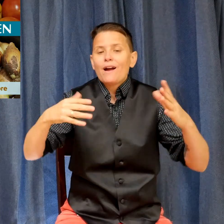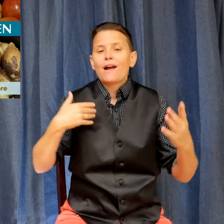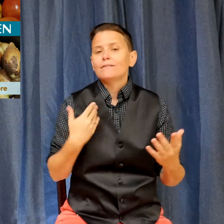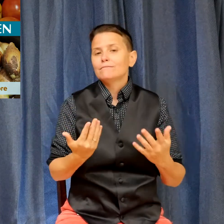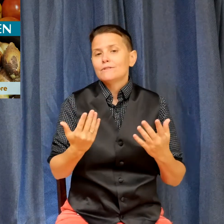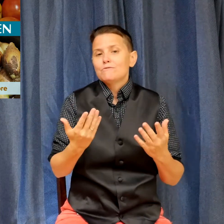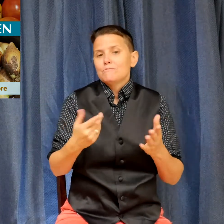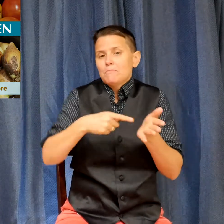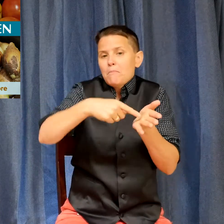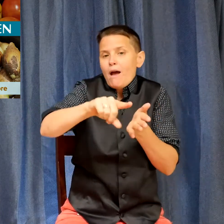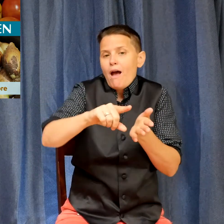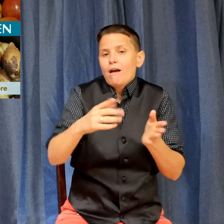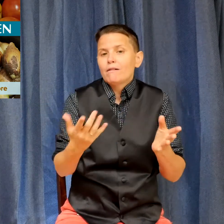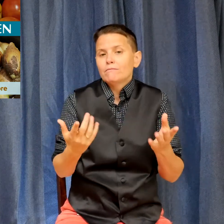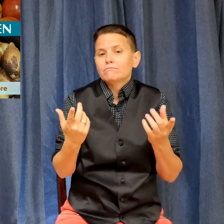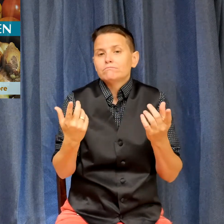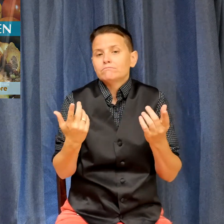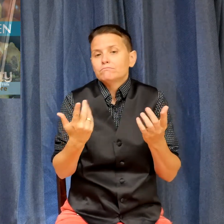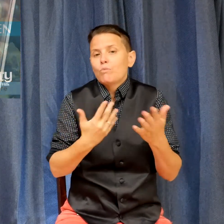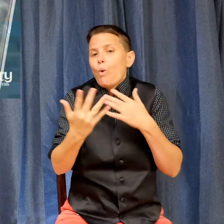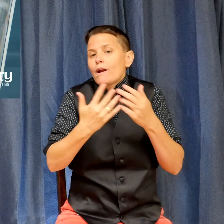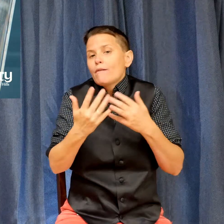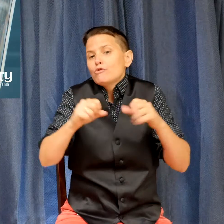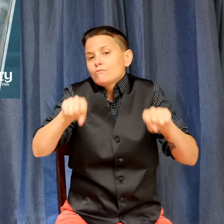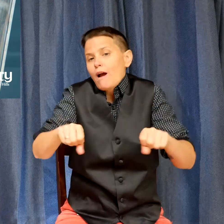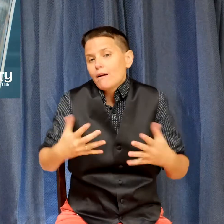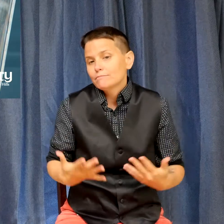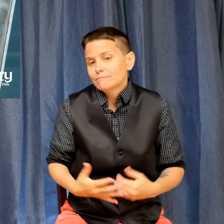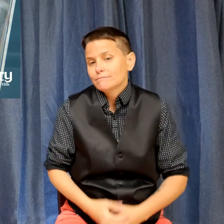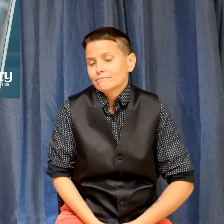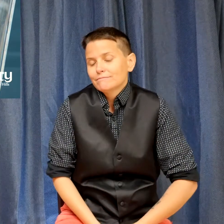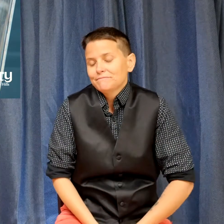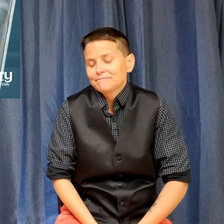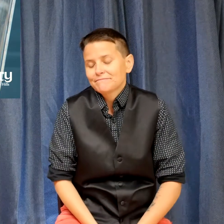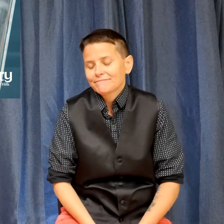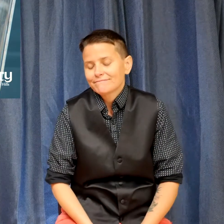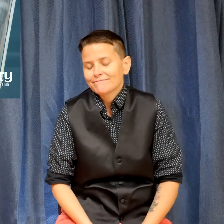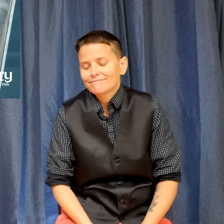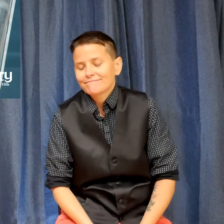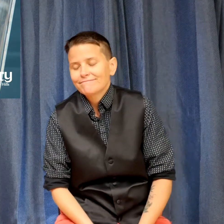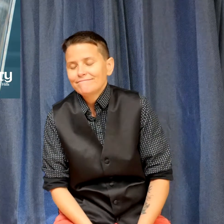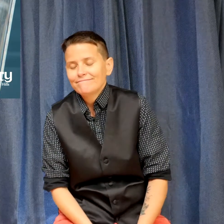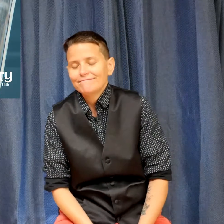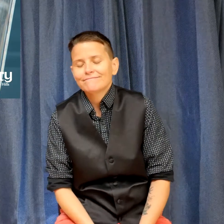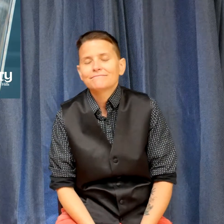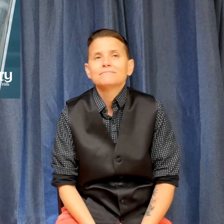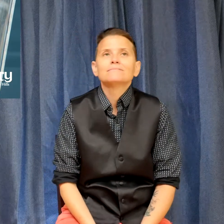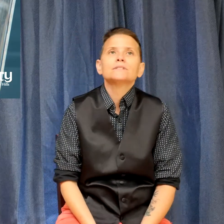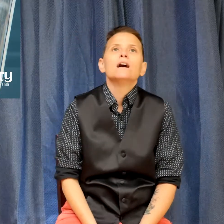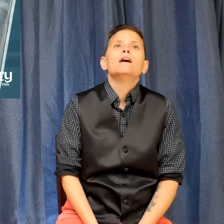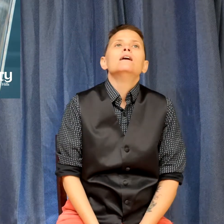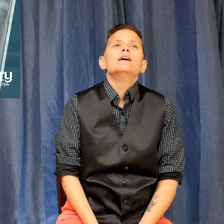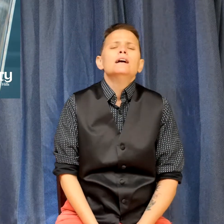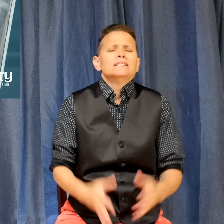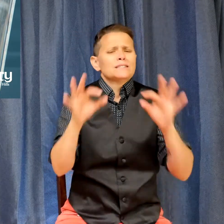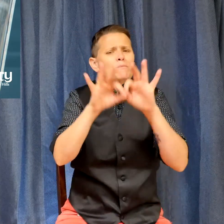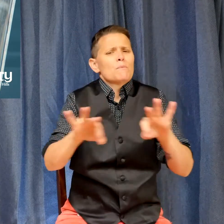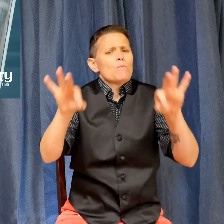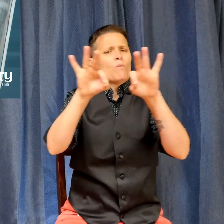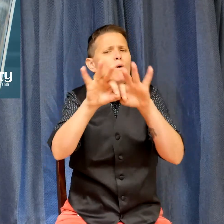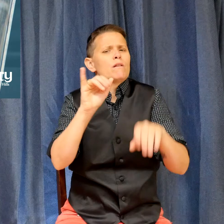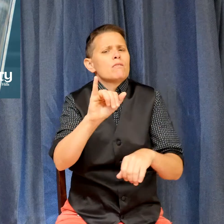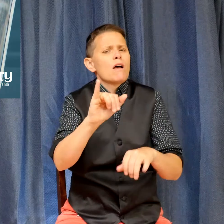more, available on a love offering basis. It is important that we find ways to create